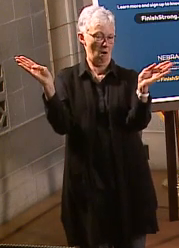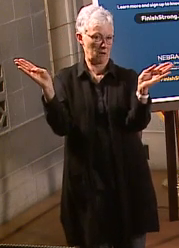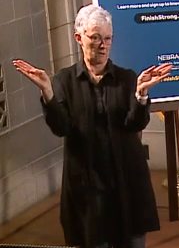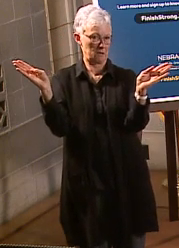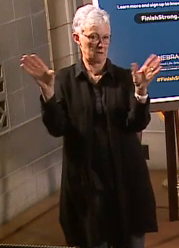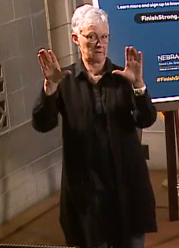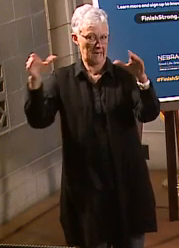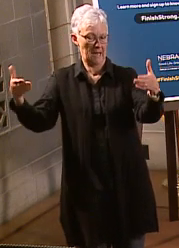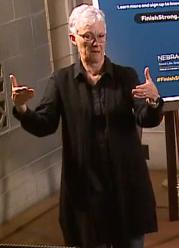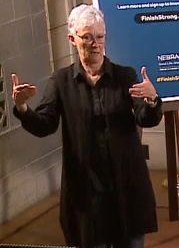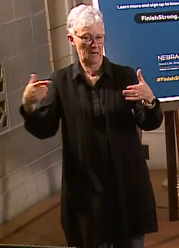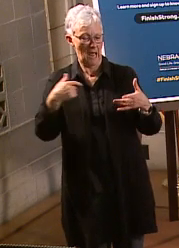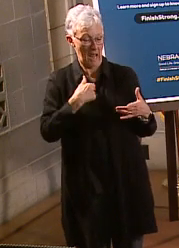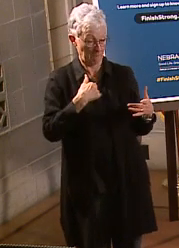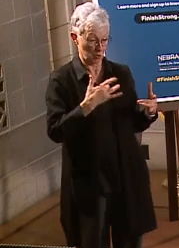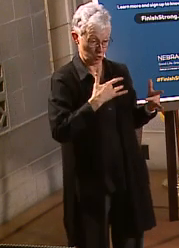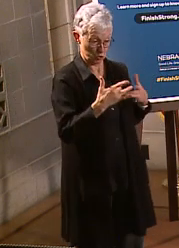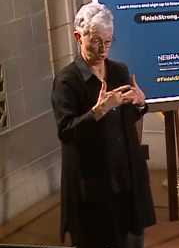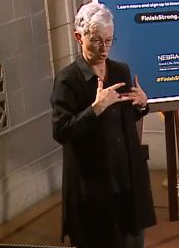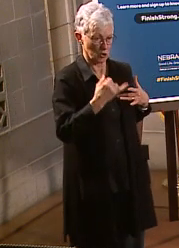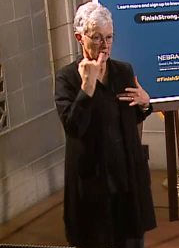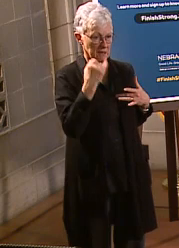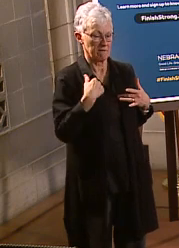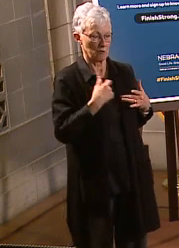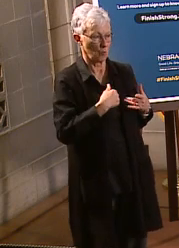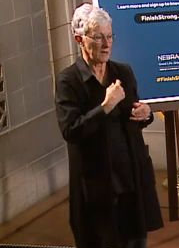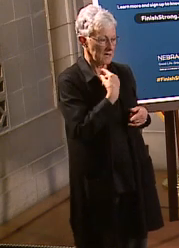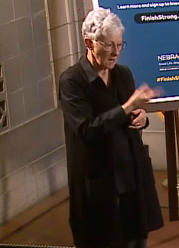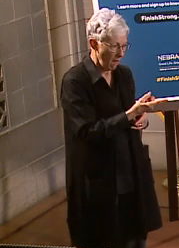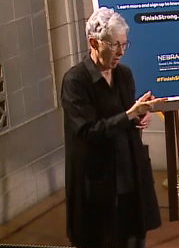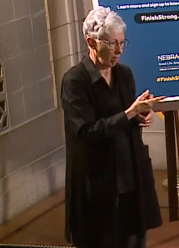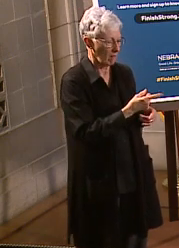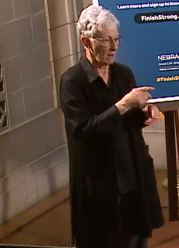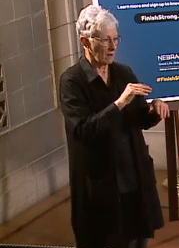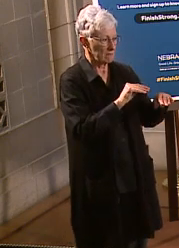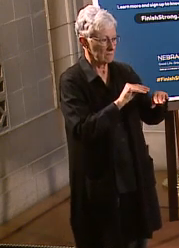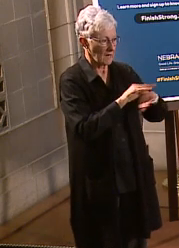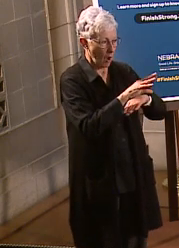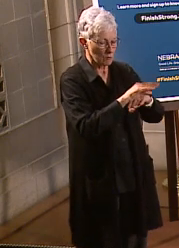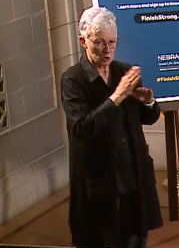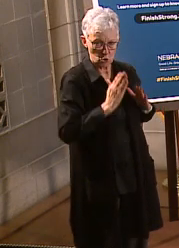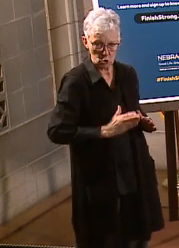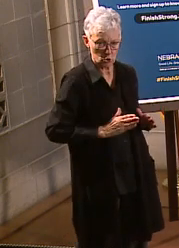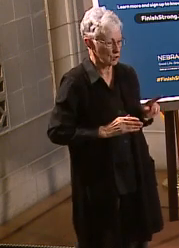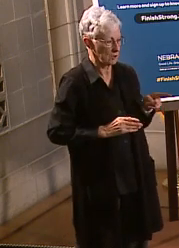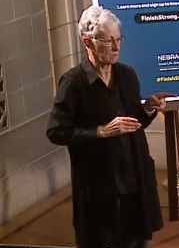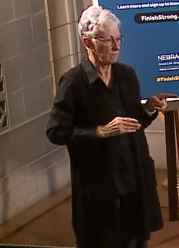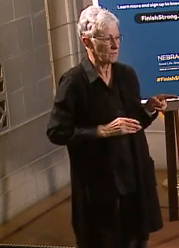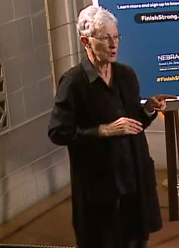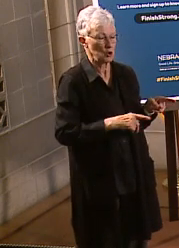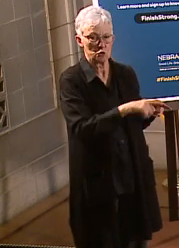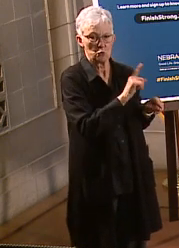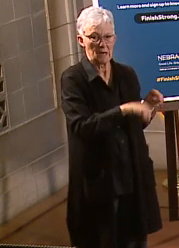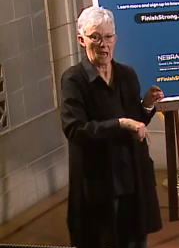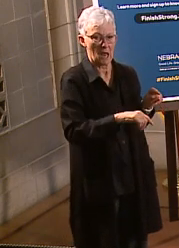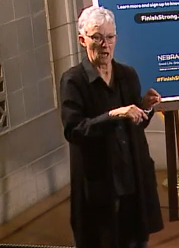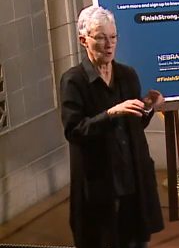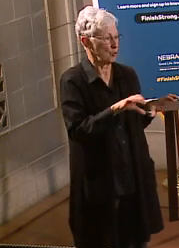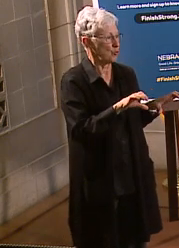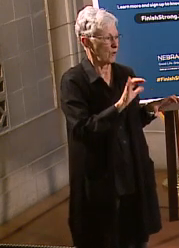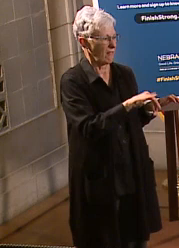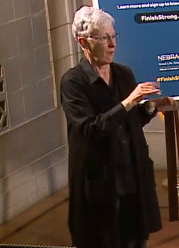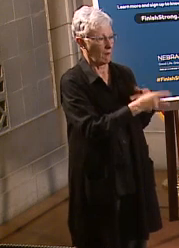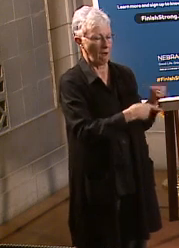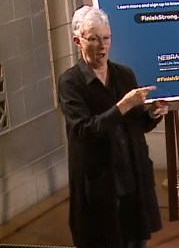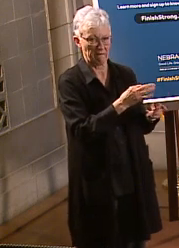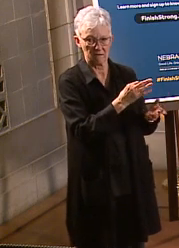the ability of healthcare providers to provide the type of treatment that they think is important. I think in